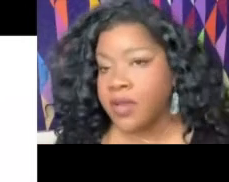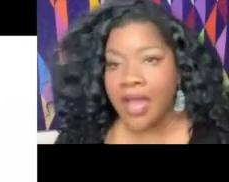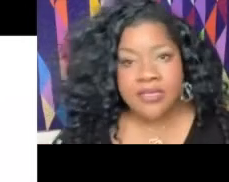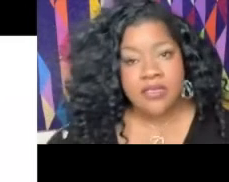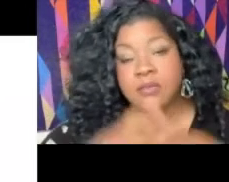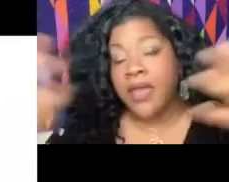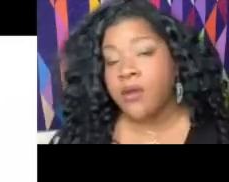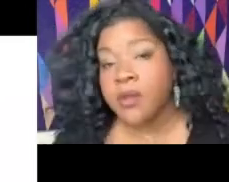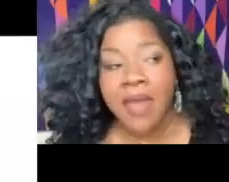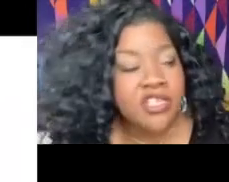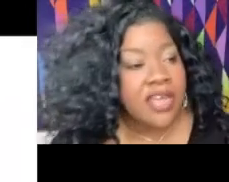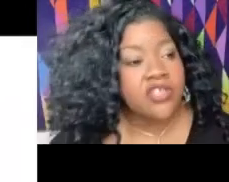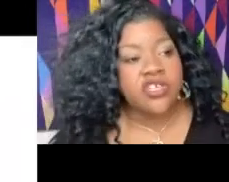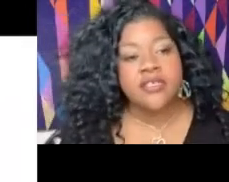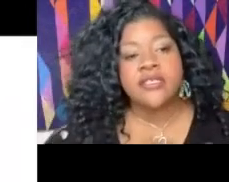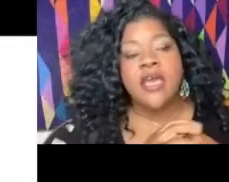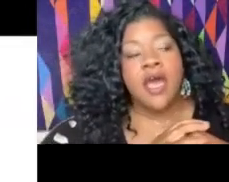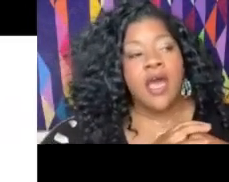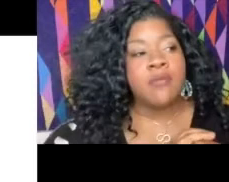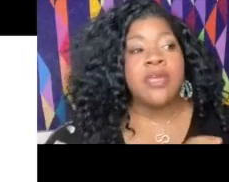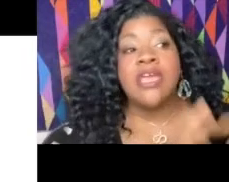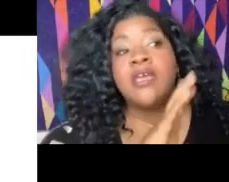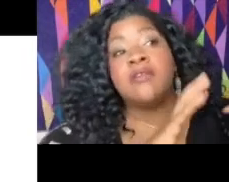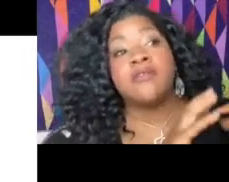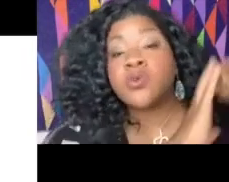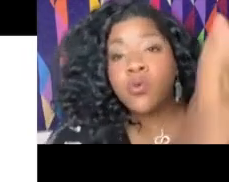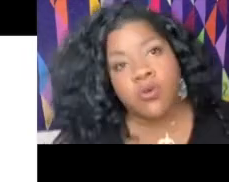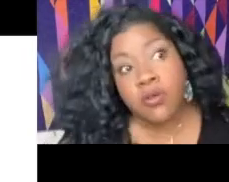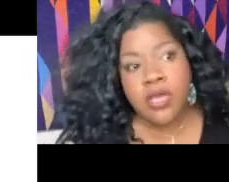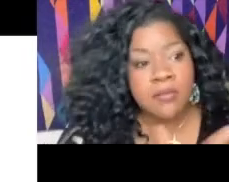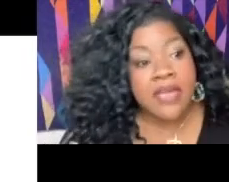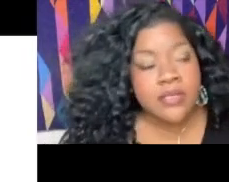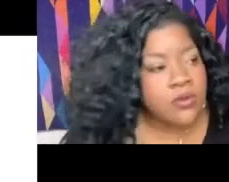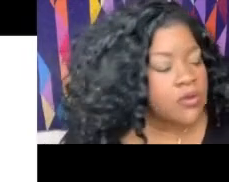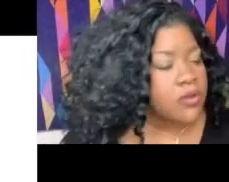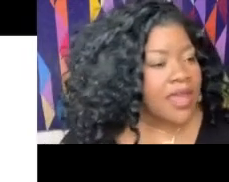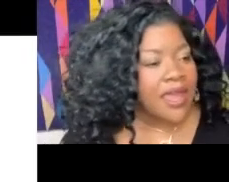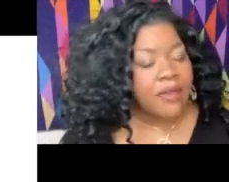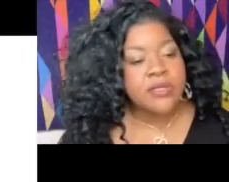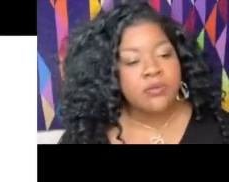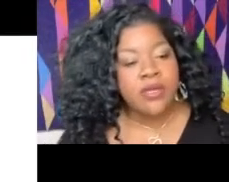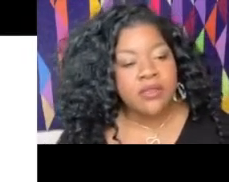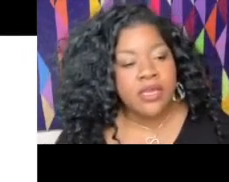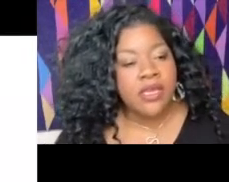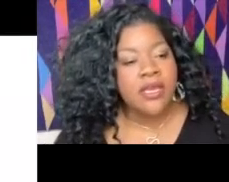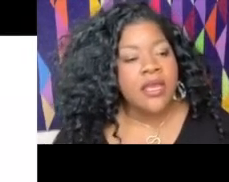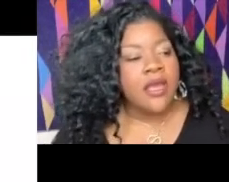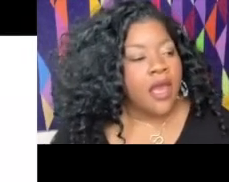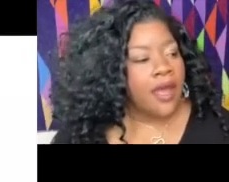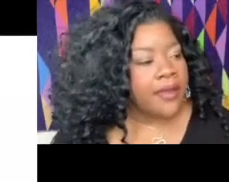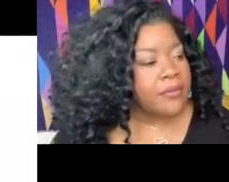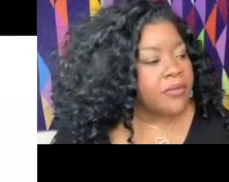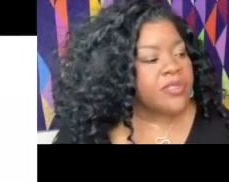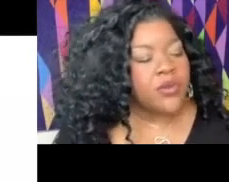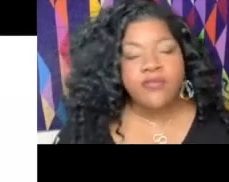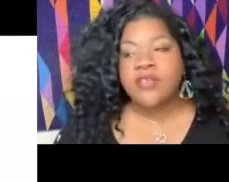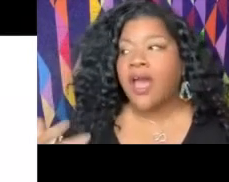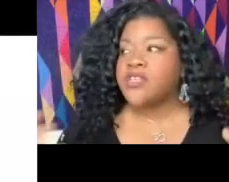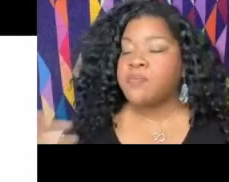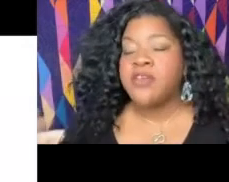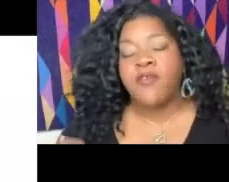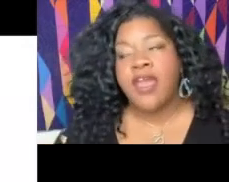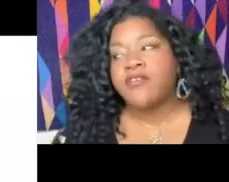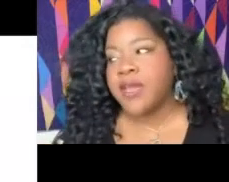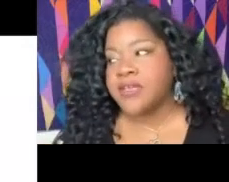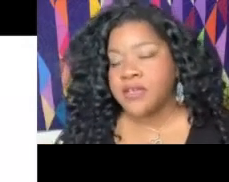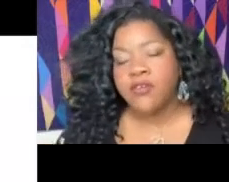own curiosities, my own imaginations in school, in my school. Like I was really sort of taught